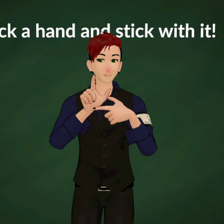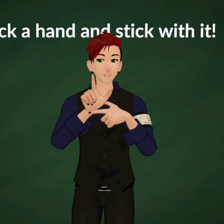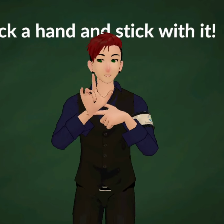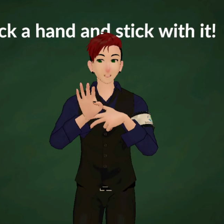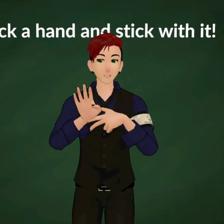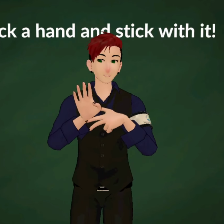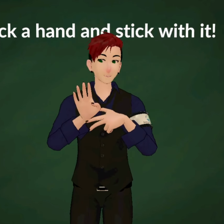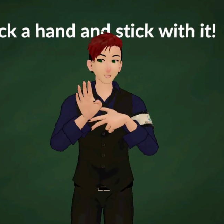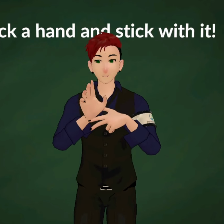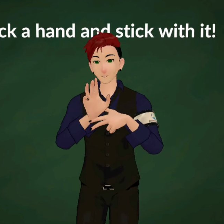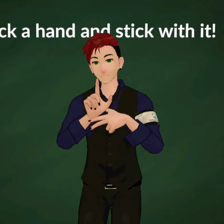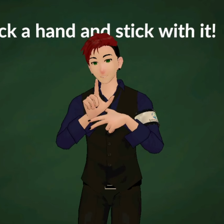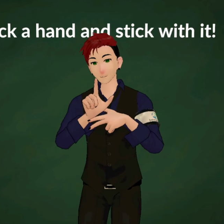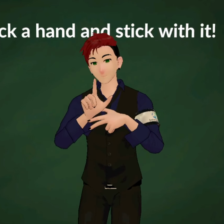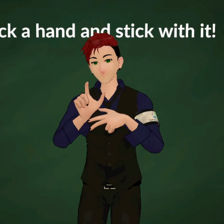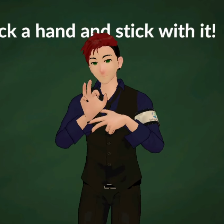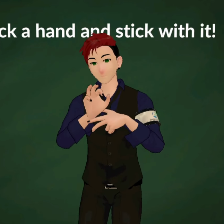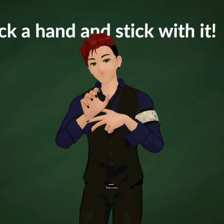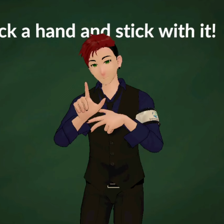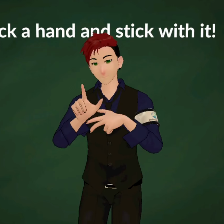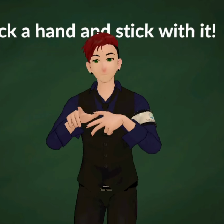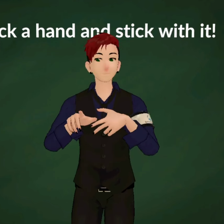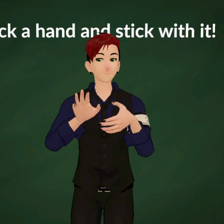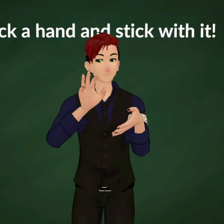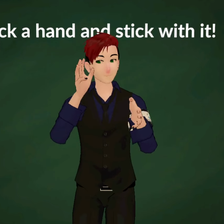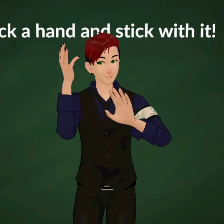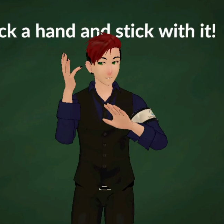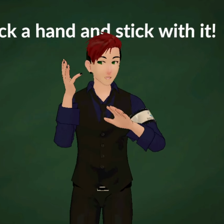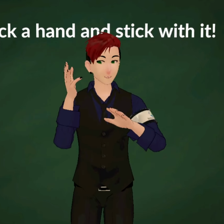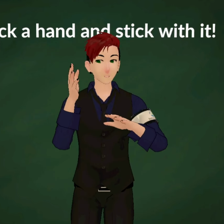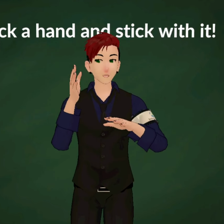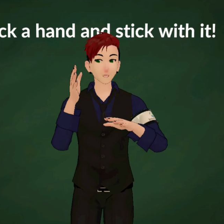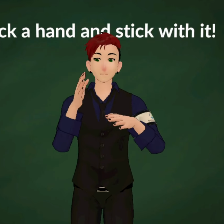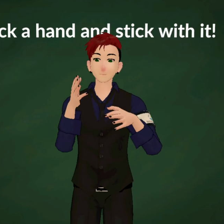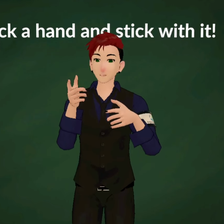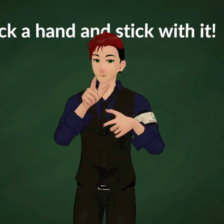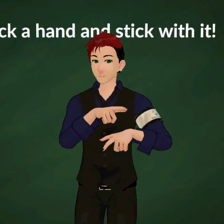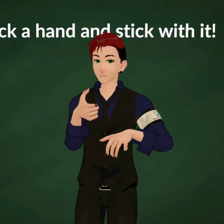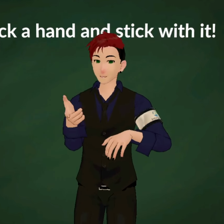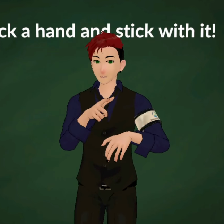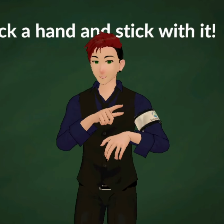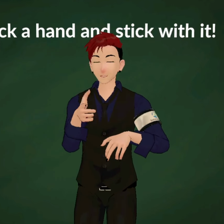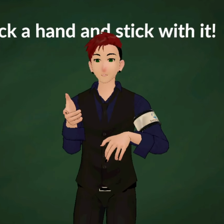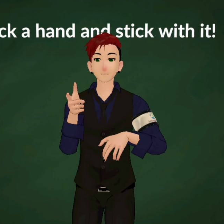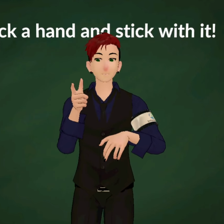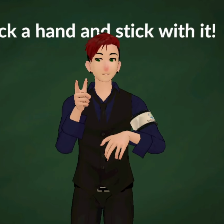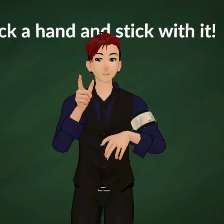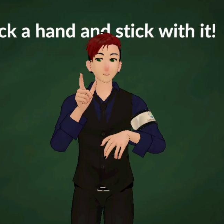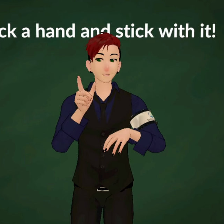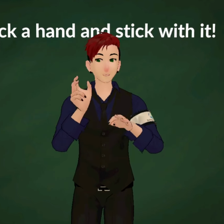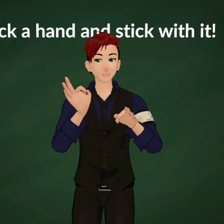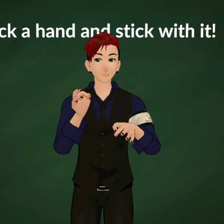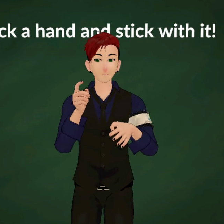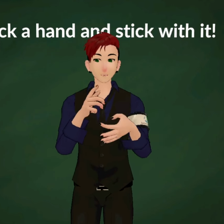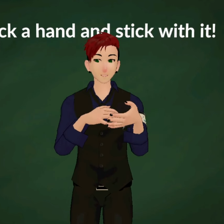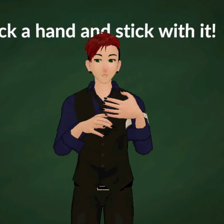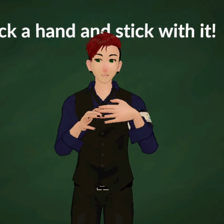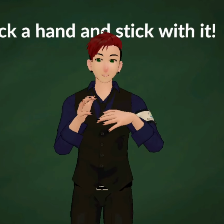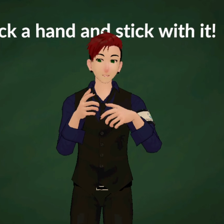getting your classifiers messed up as well whenever you're switching back and forth. So you need to pick one hand